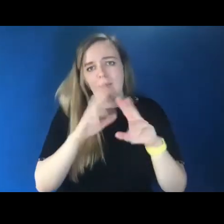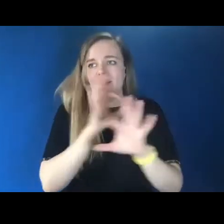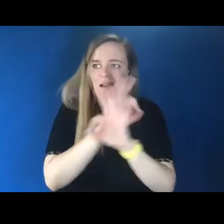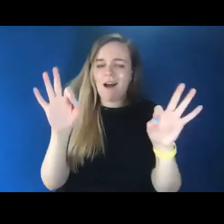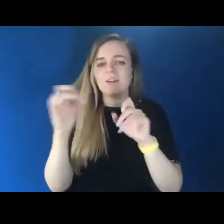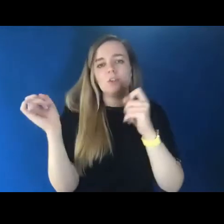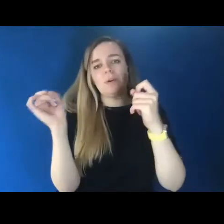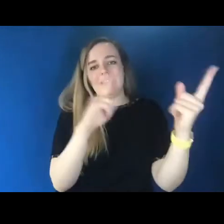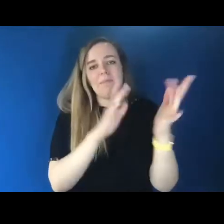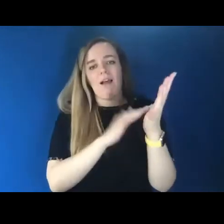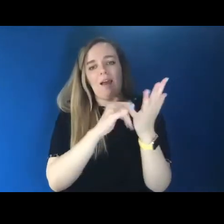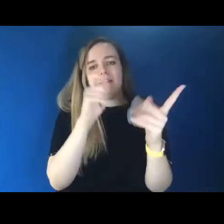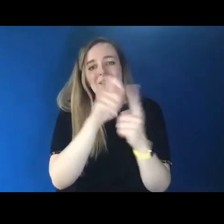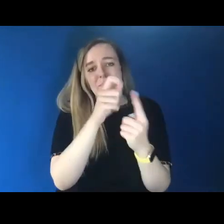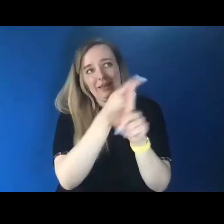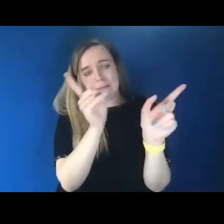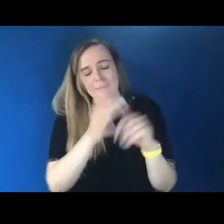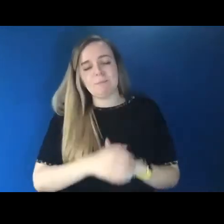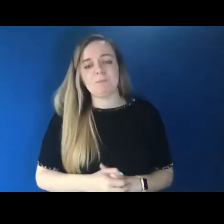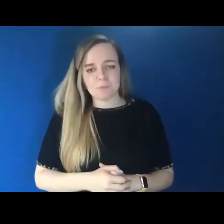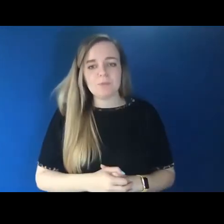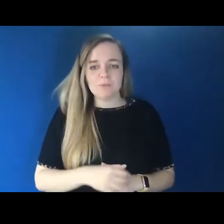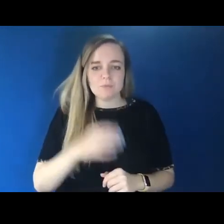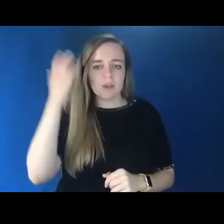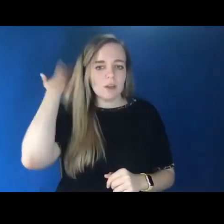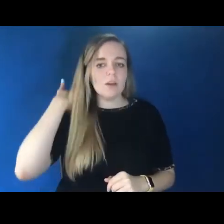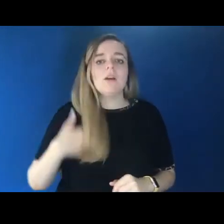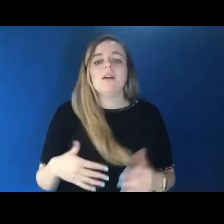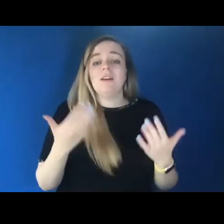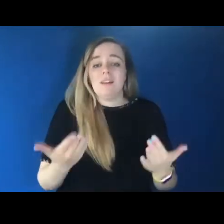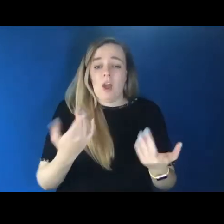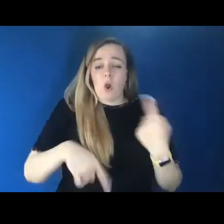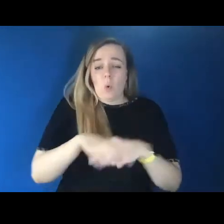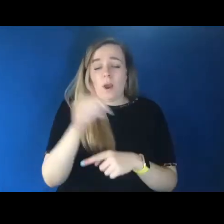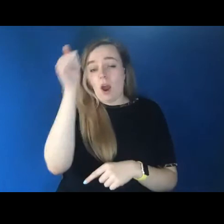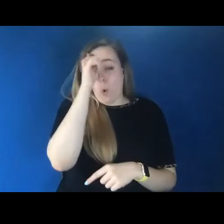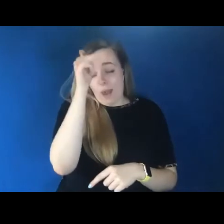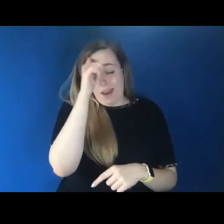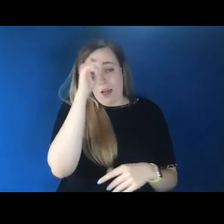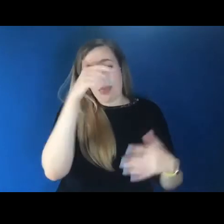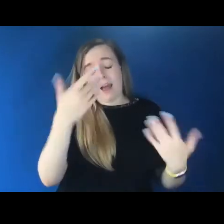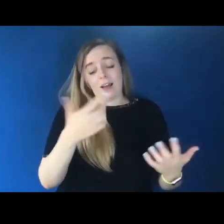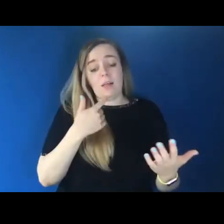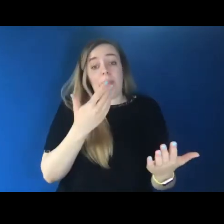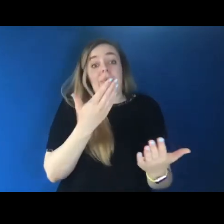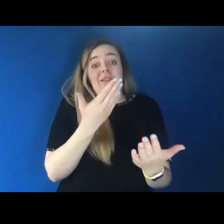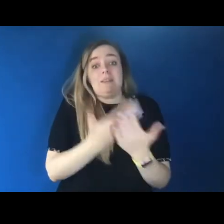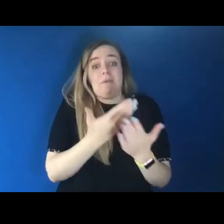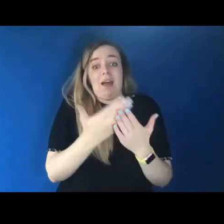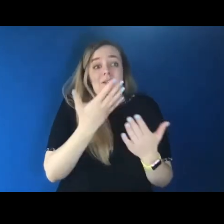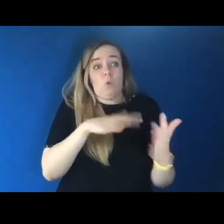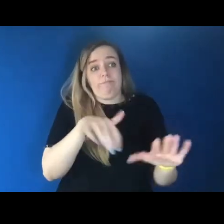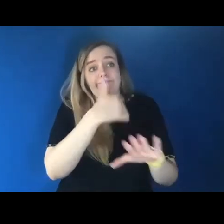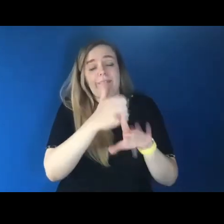email the MSPs. Now, we're acutely aware, though, that within the demands for a National Care